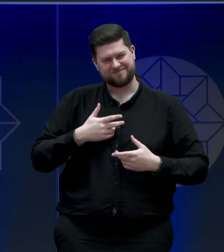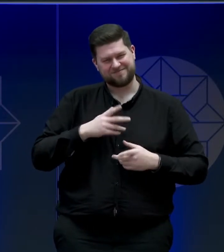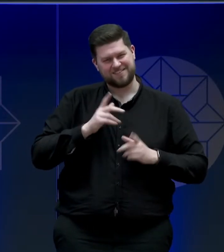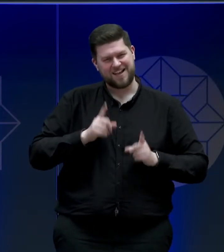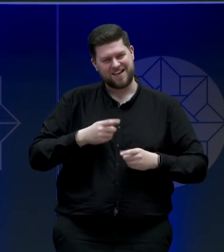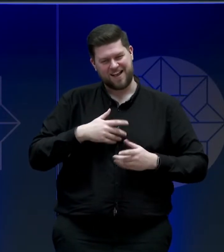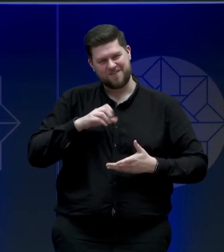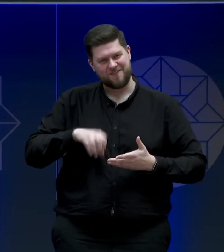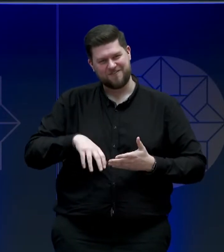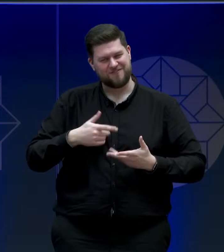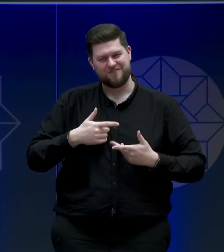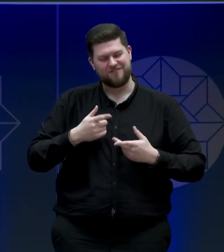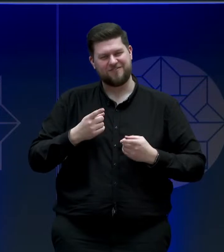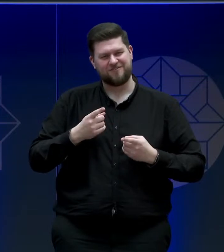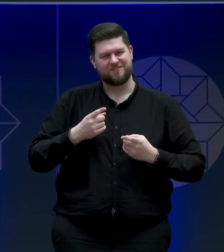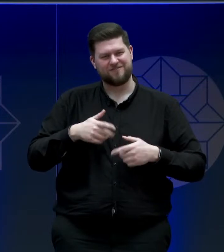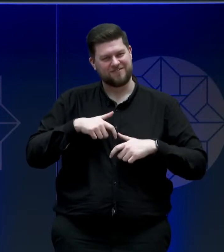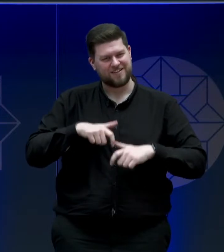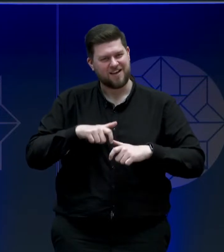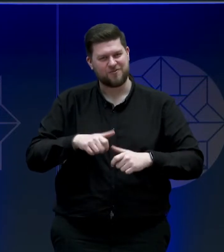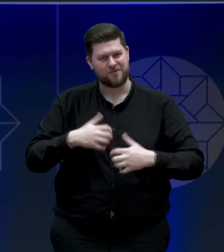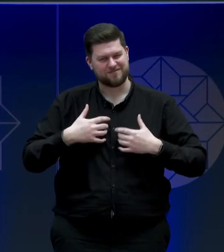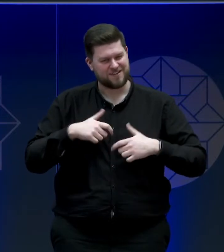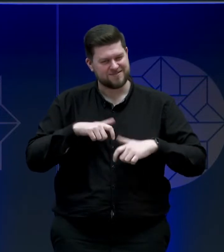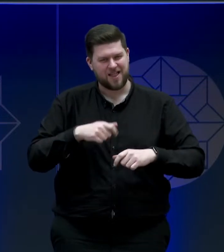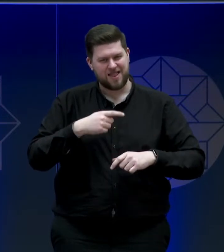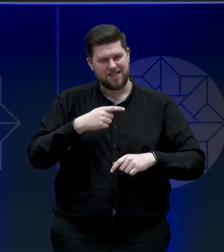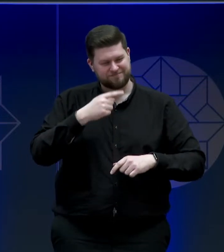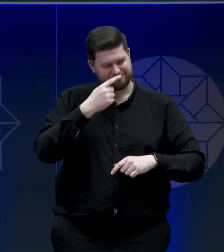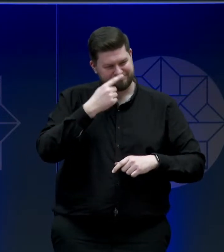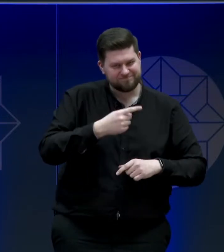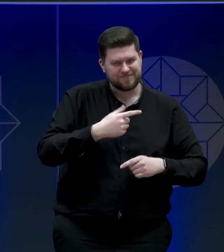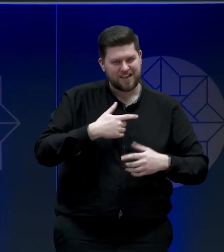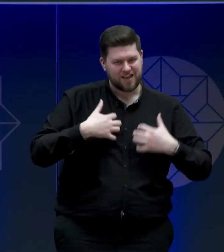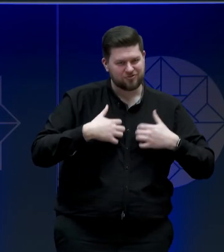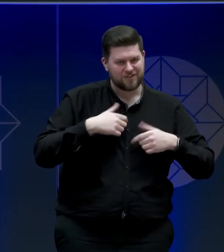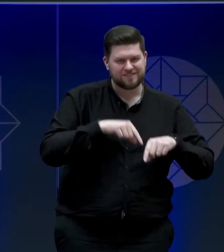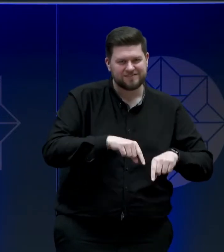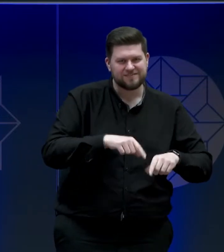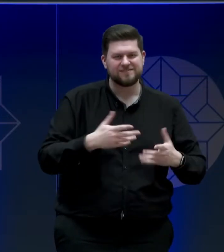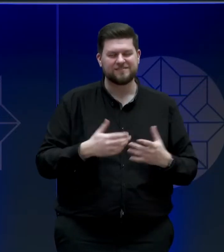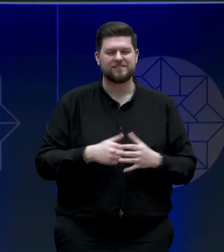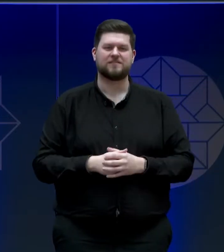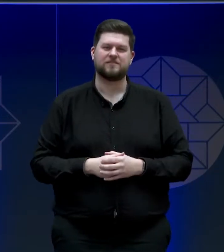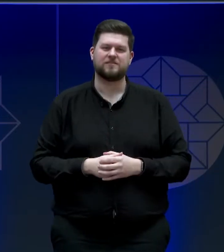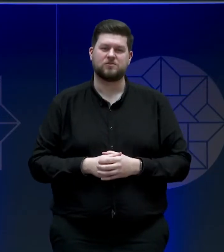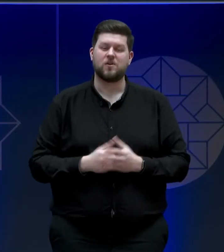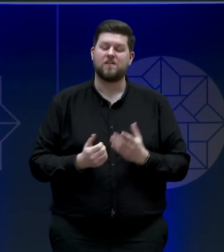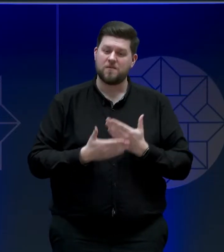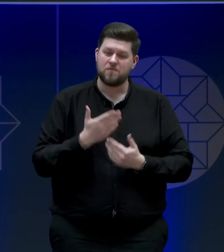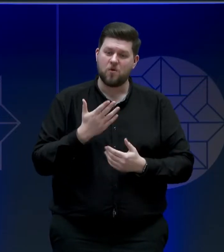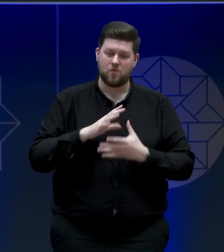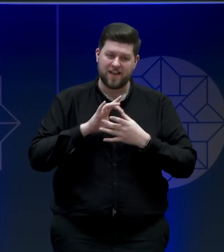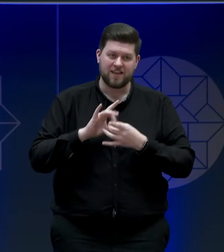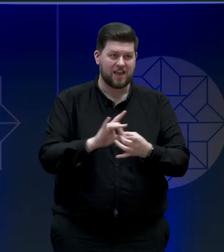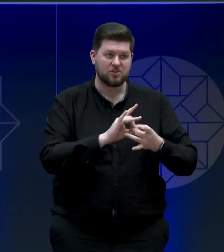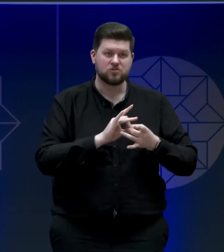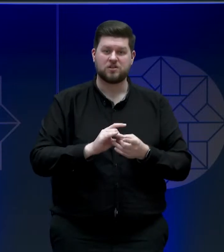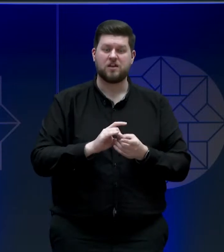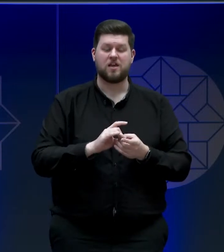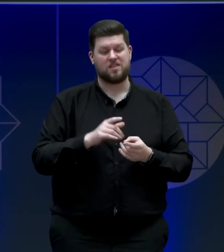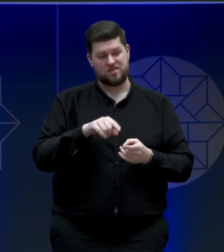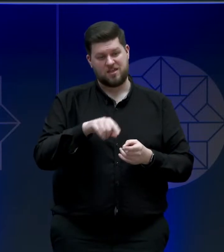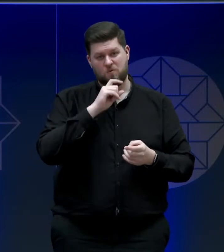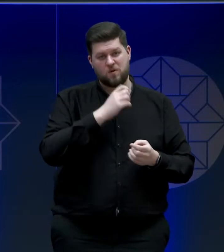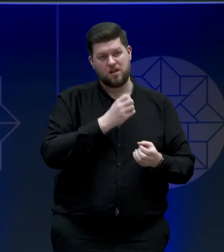health innovation we can create economic opportunity, the more that will flow into the integrated priorities of the government. So you know,